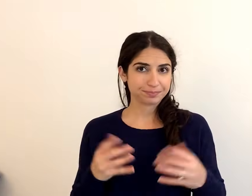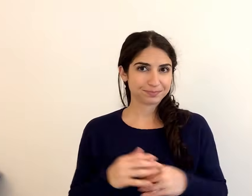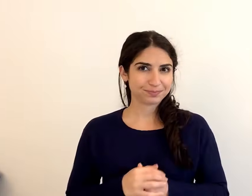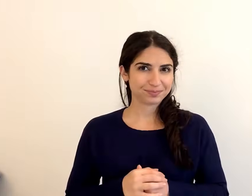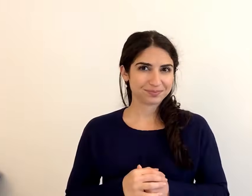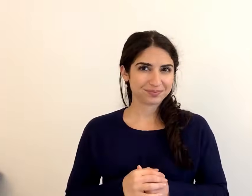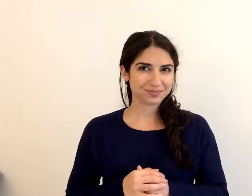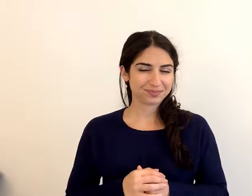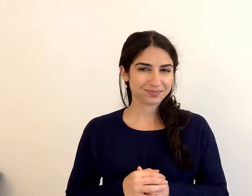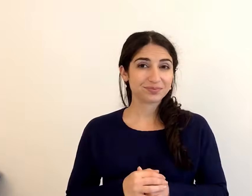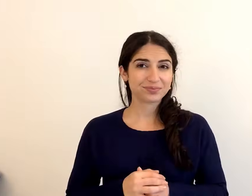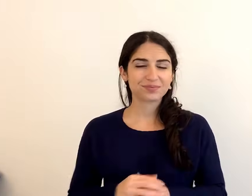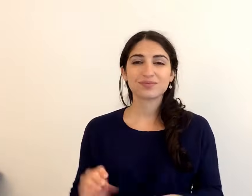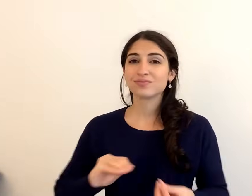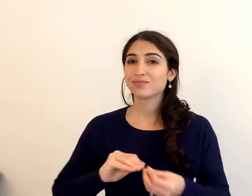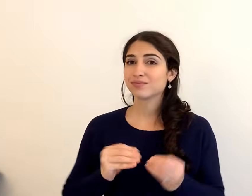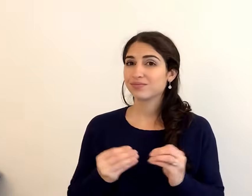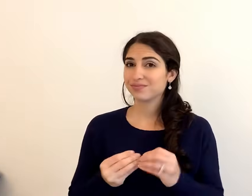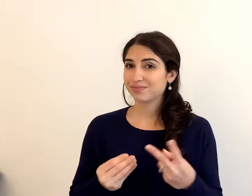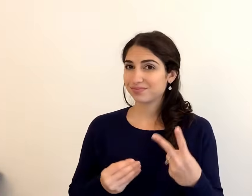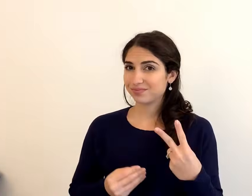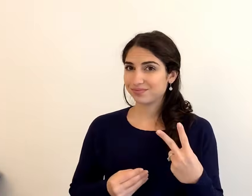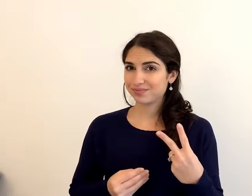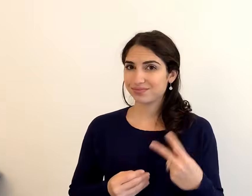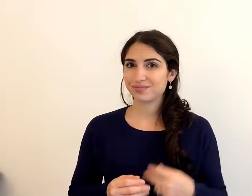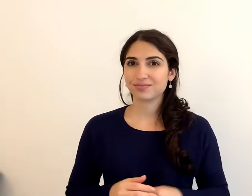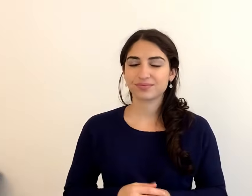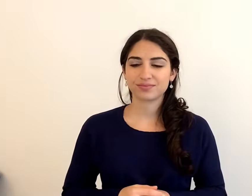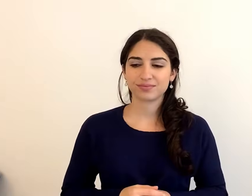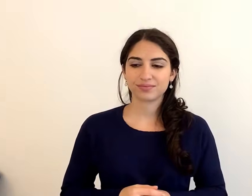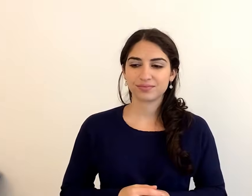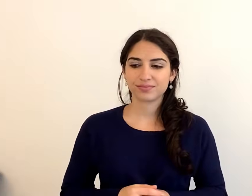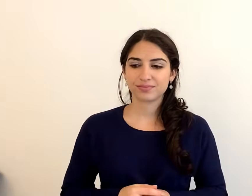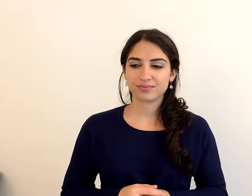What's the difference? Number 2.